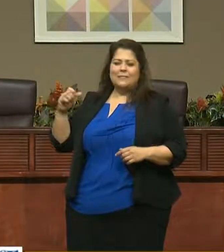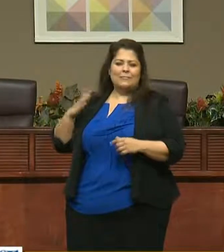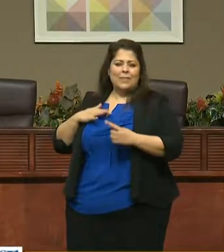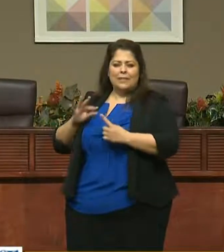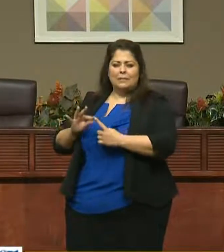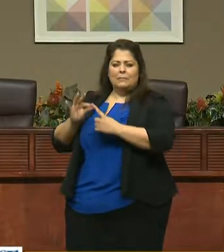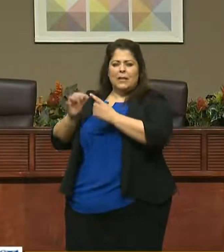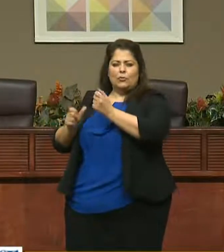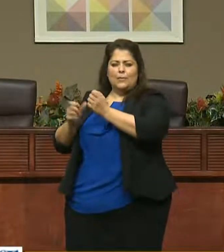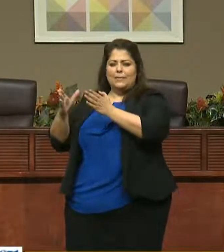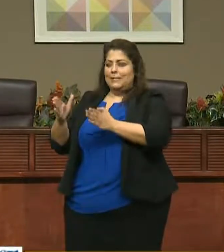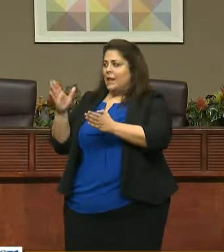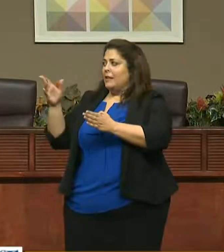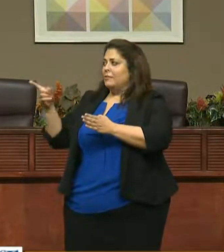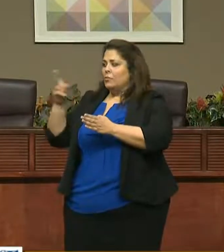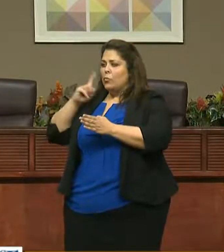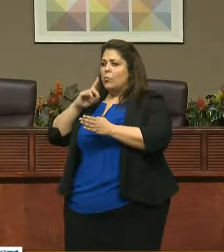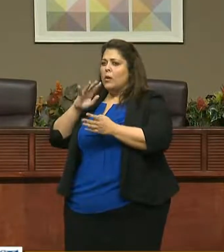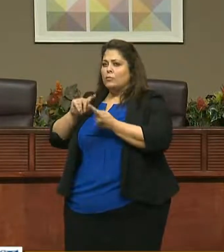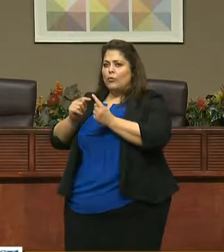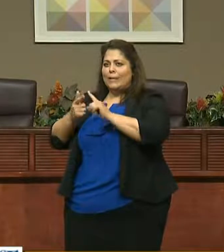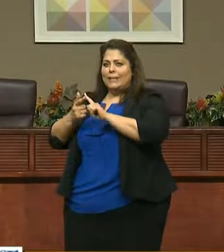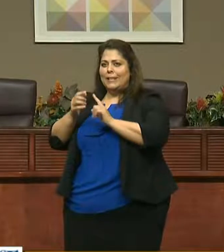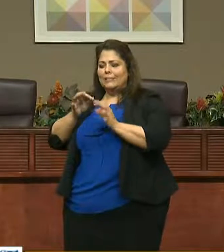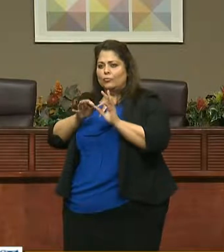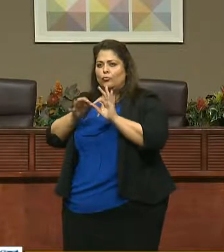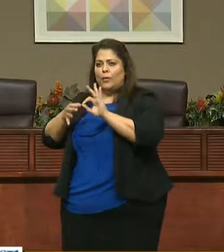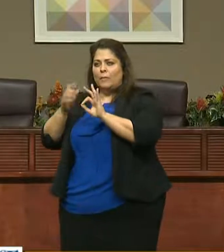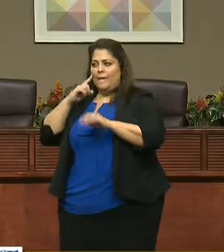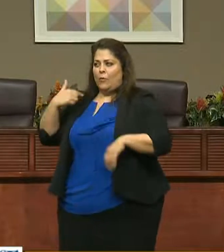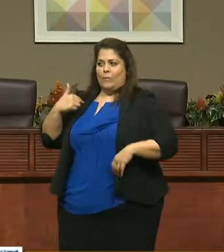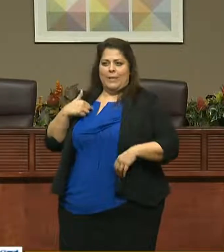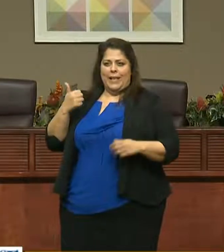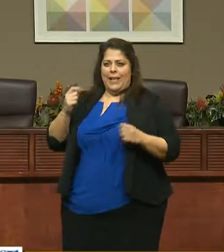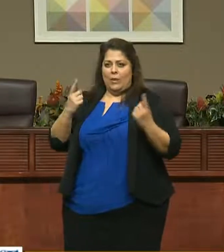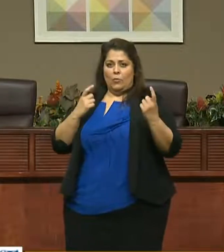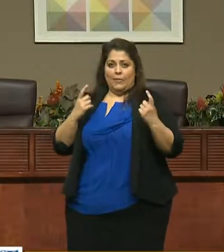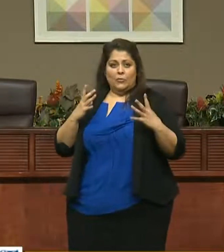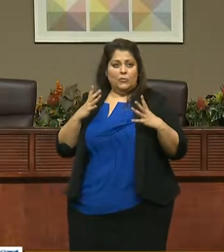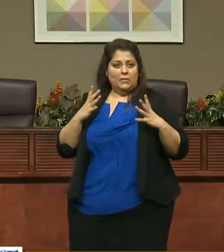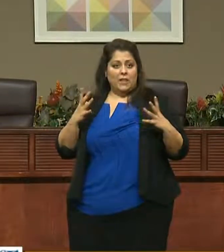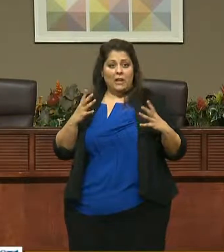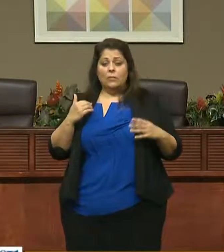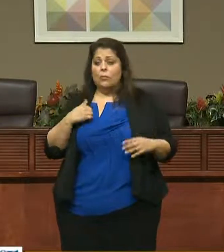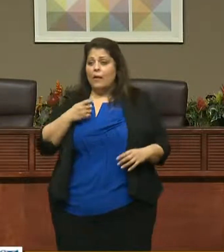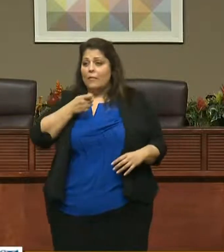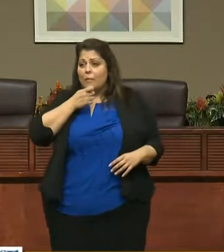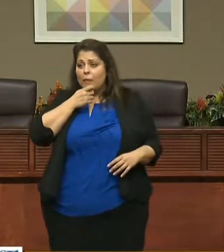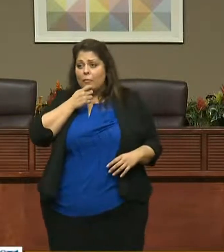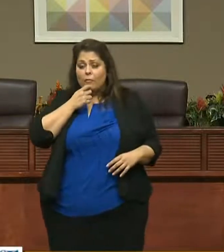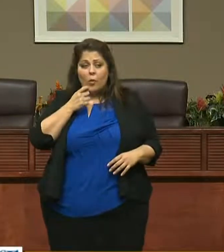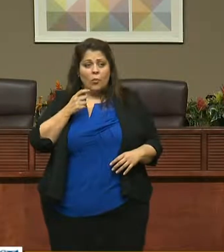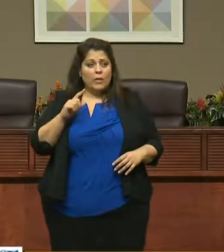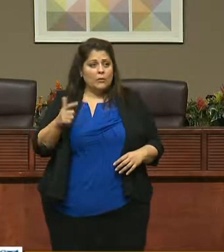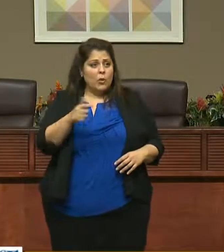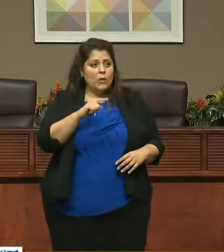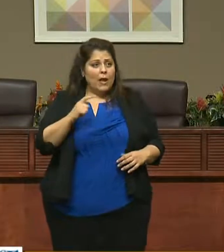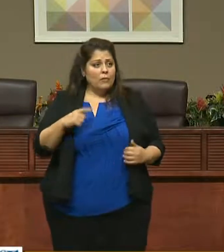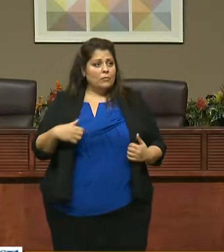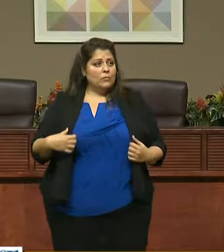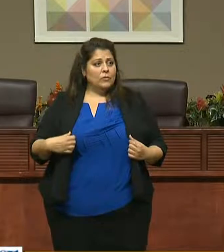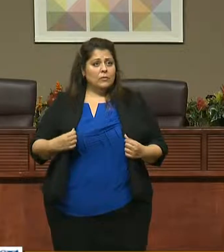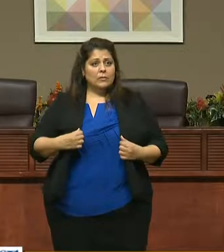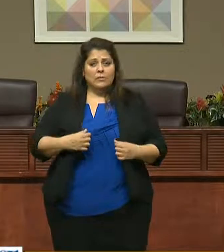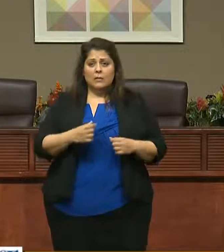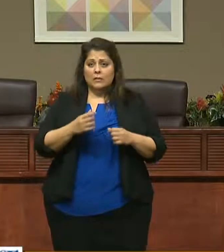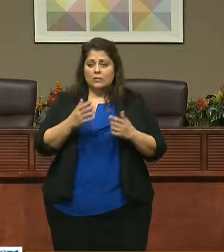will translate for me if there are questions that you may have. So there's a microphone that is going around, and we